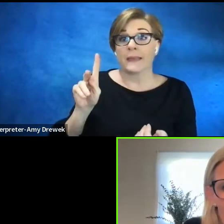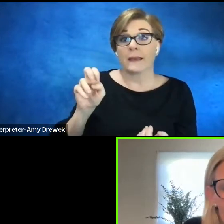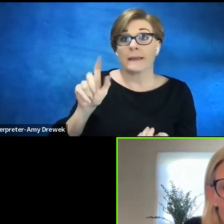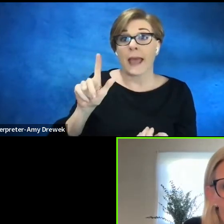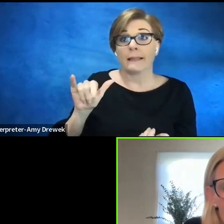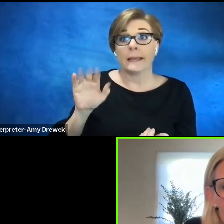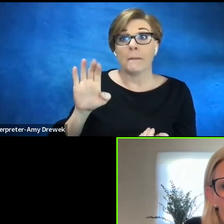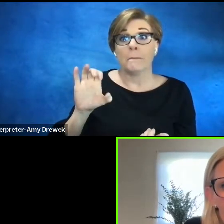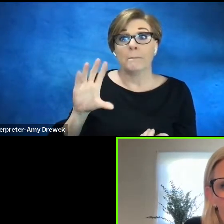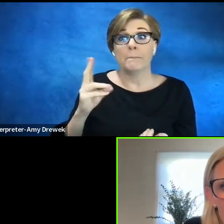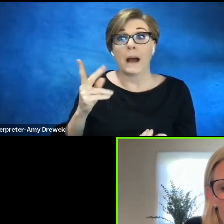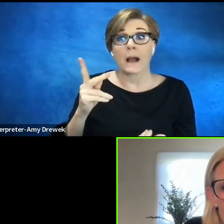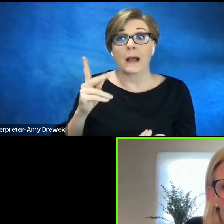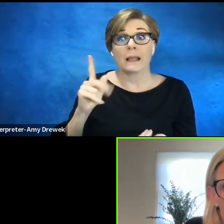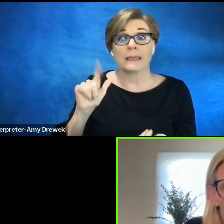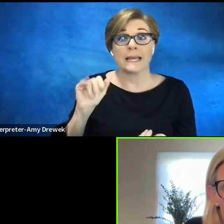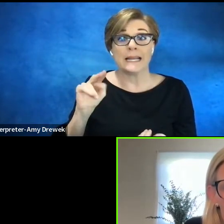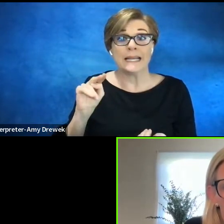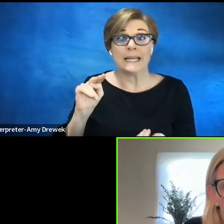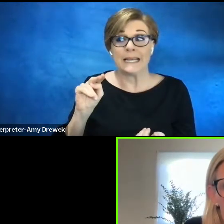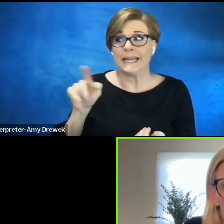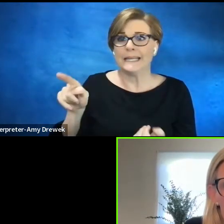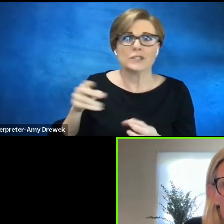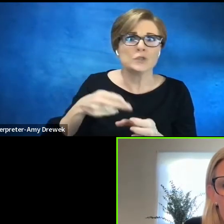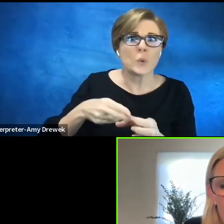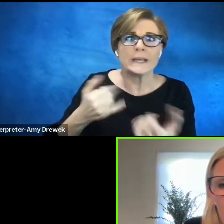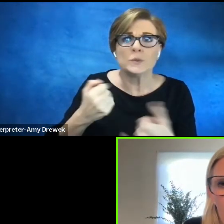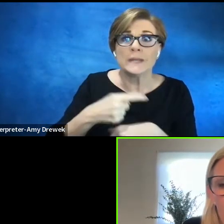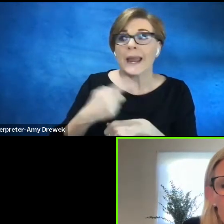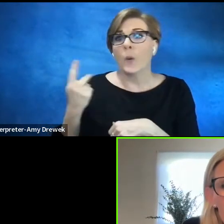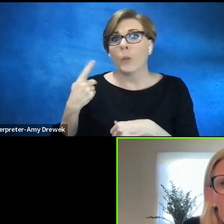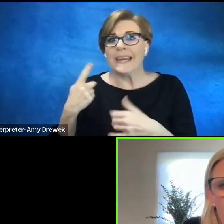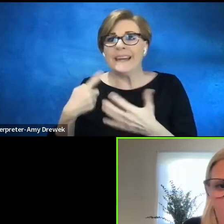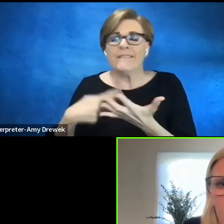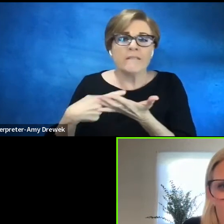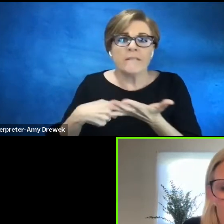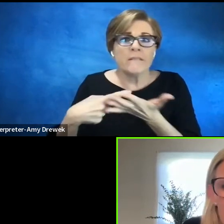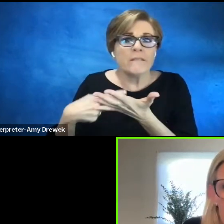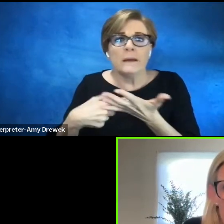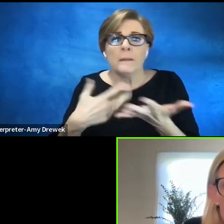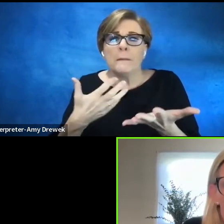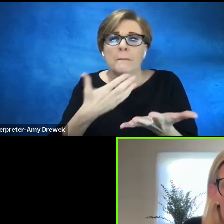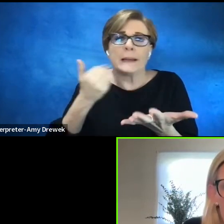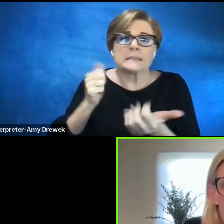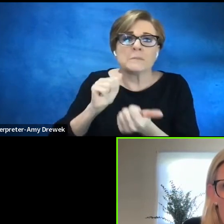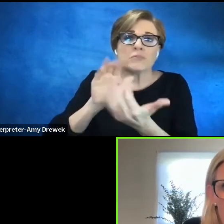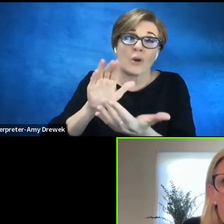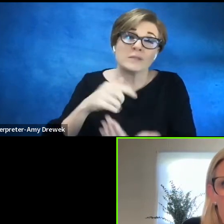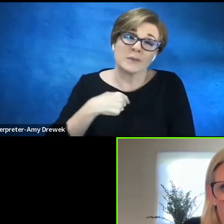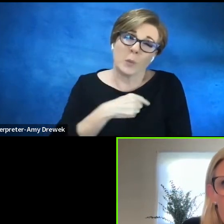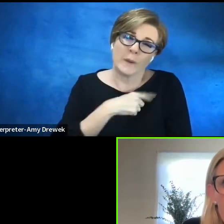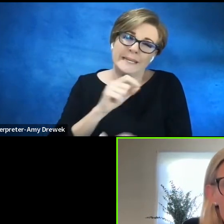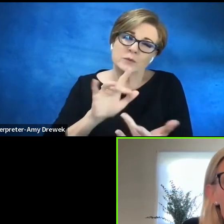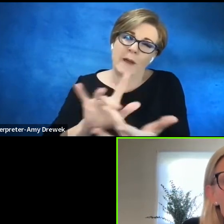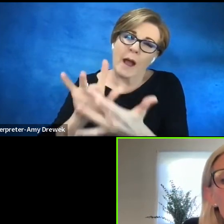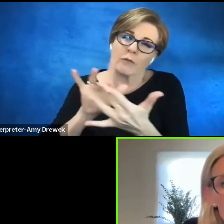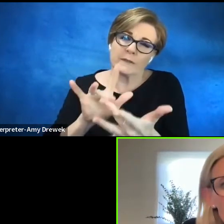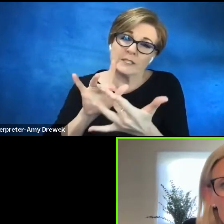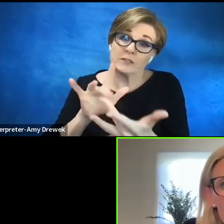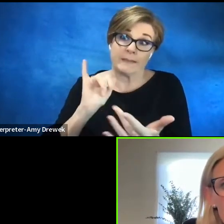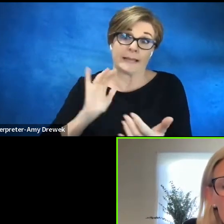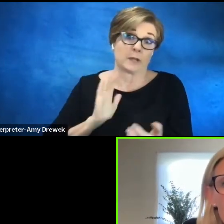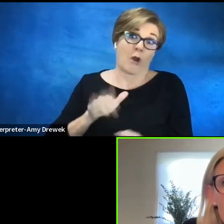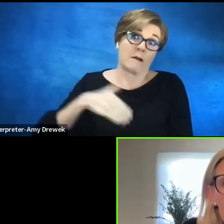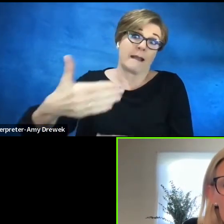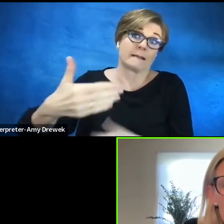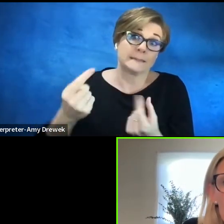call and, you know, we've had some conversations at that level, but yeah, we need to do some outreach, and that's one of our next steps, as